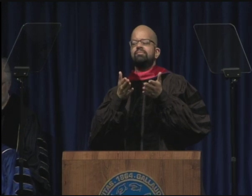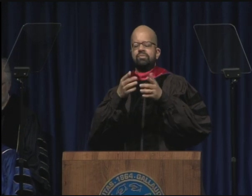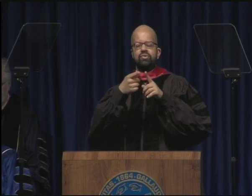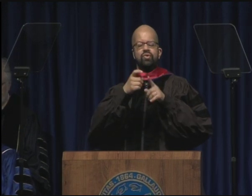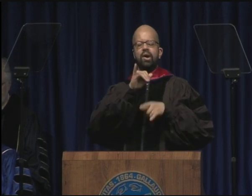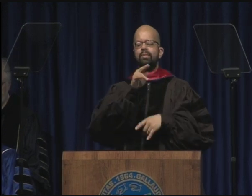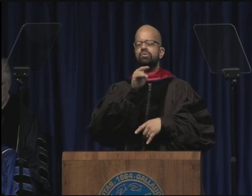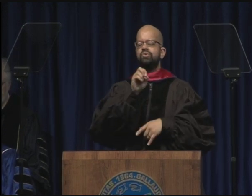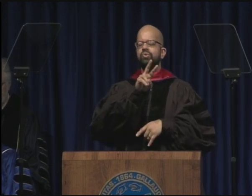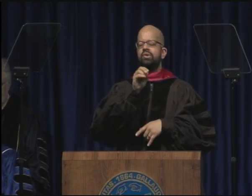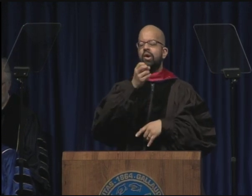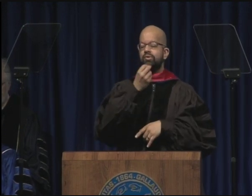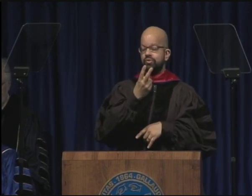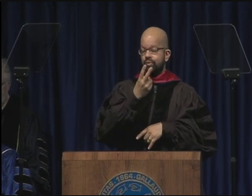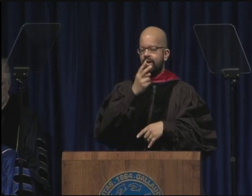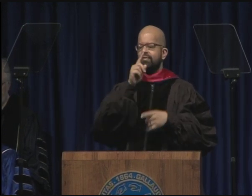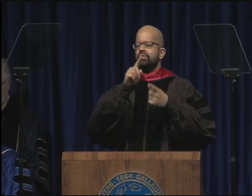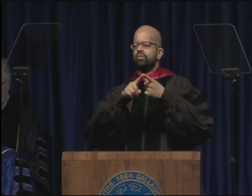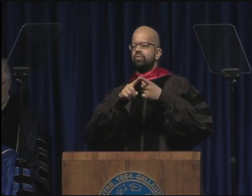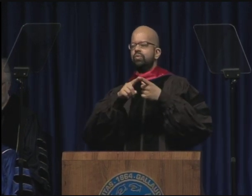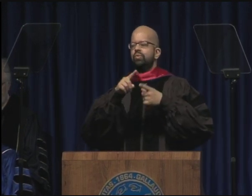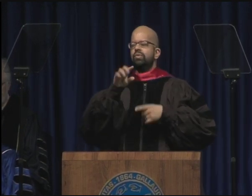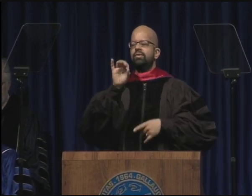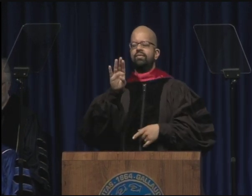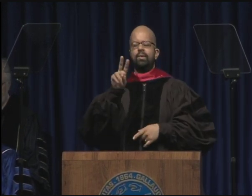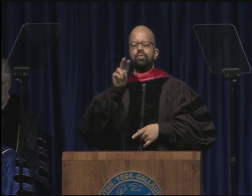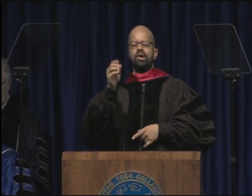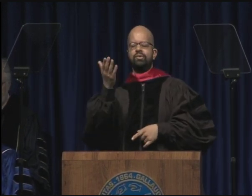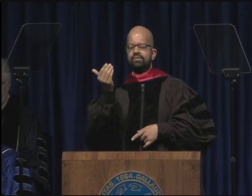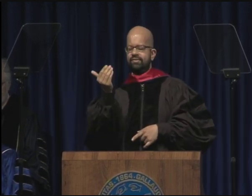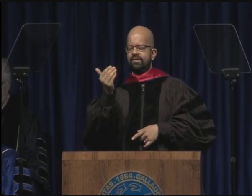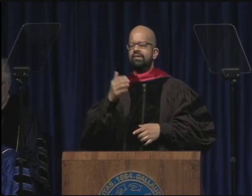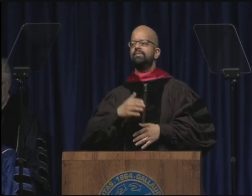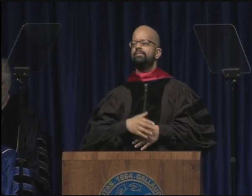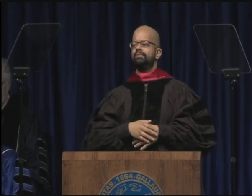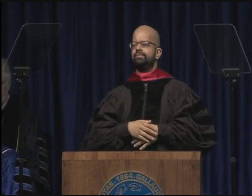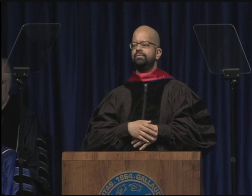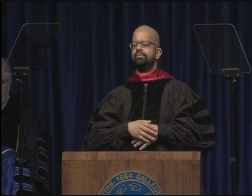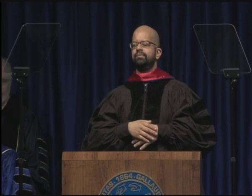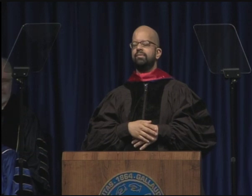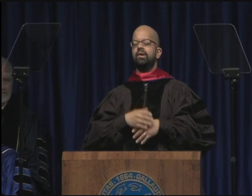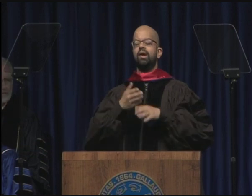Services from June 2012 to February 2015.